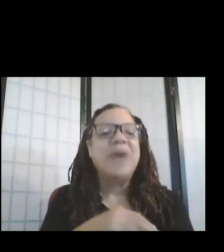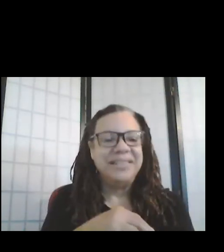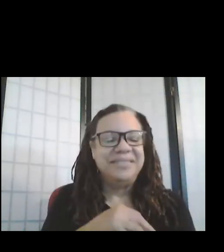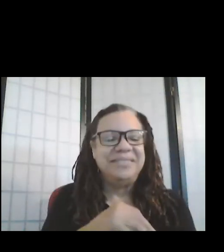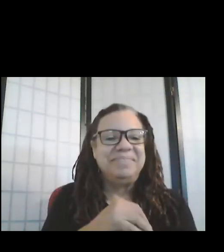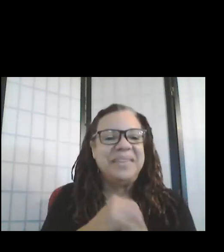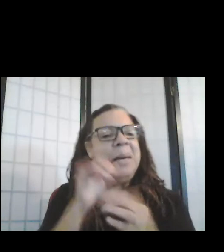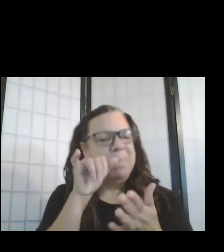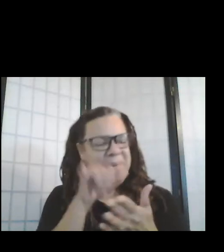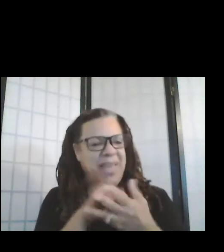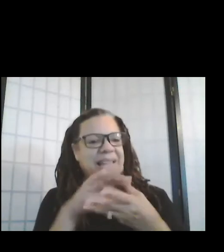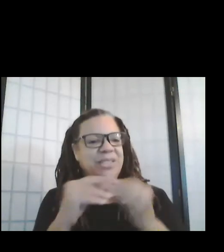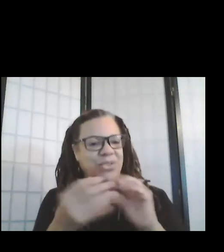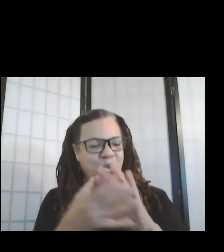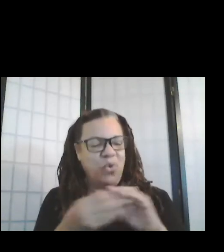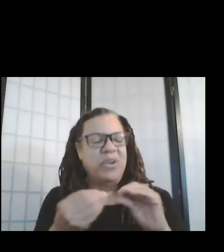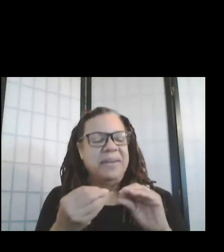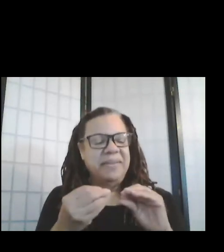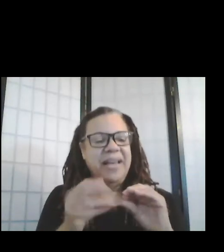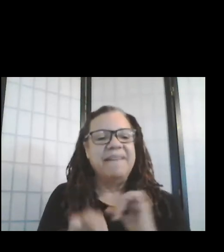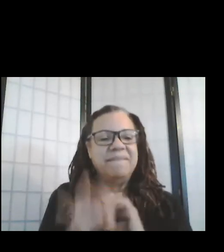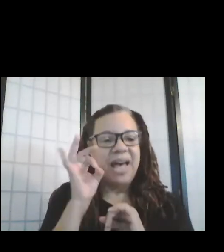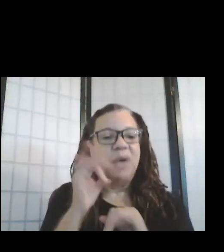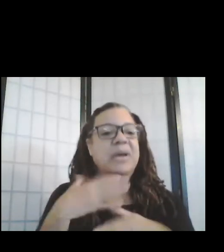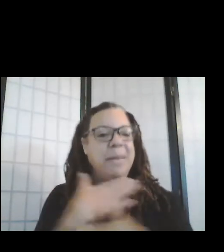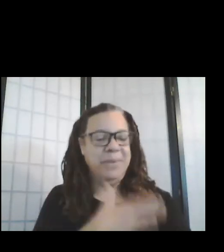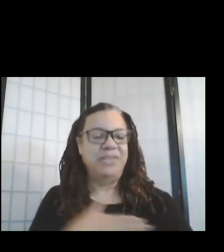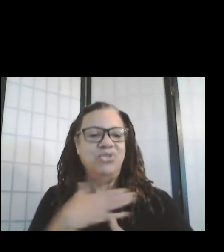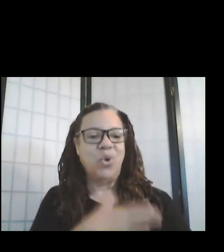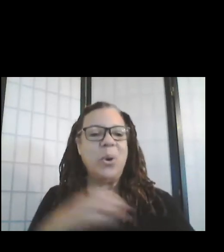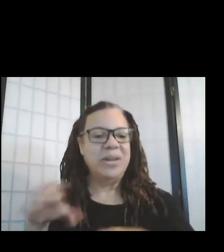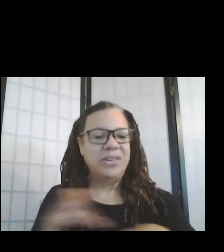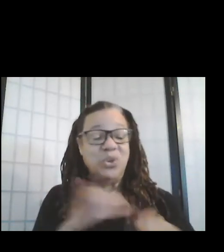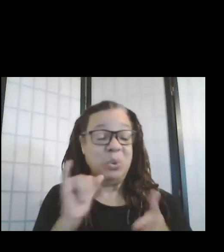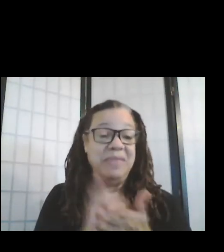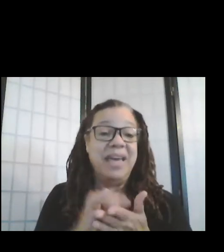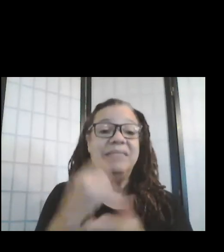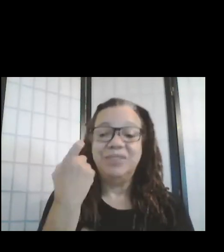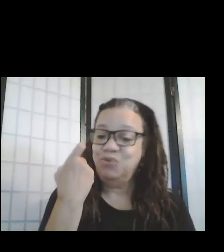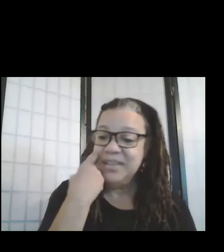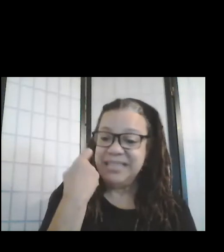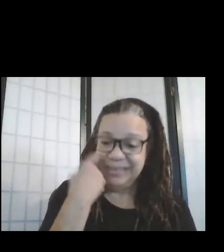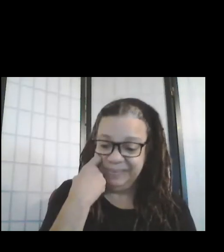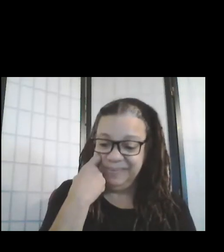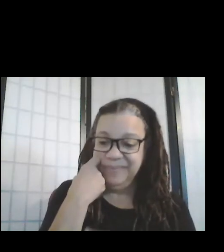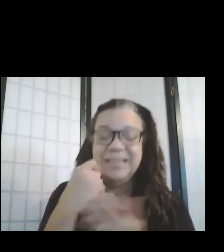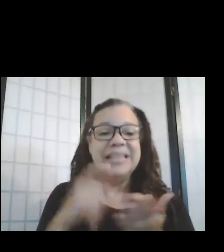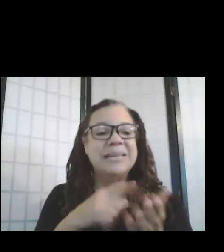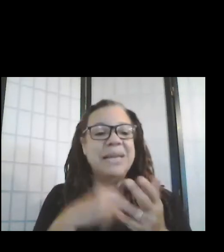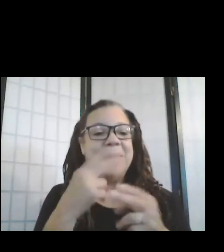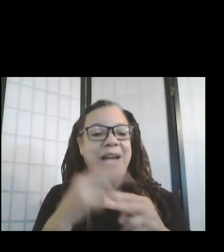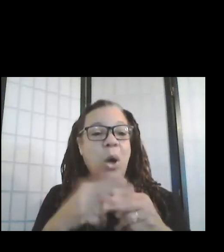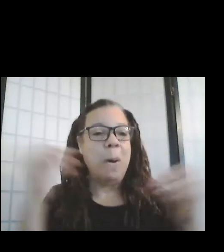kind of found and been enjoying doing a lot of in recent years. And it's what I sometimes call